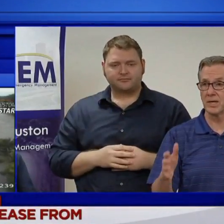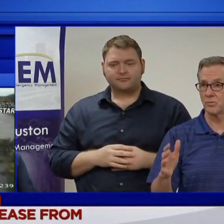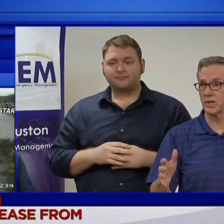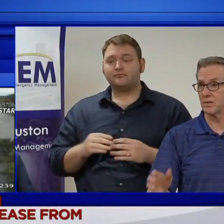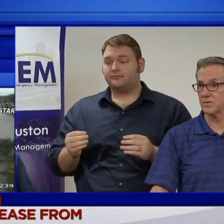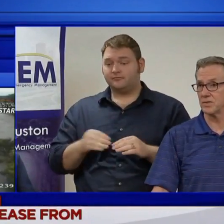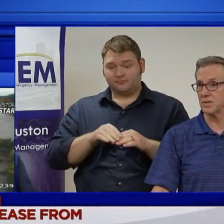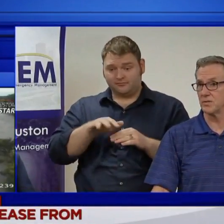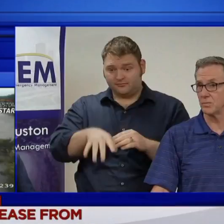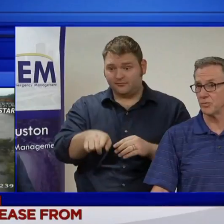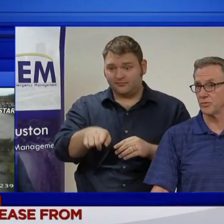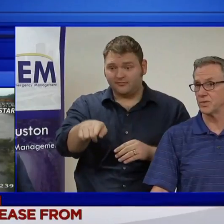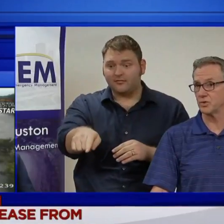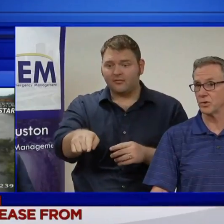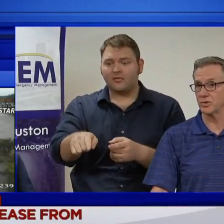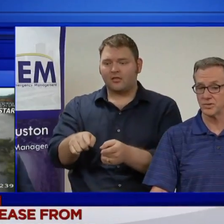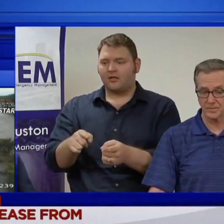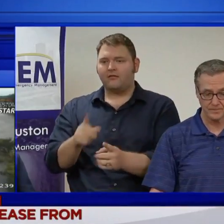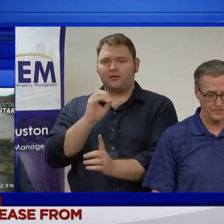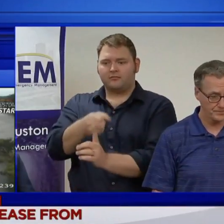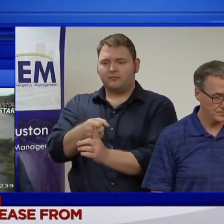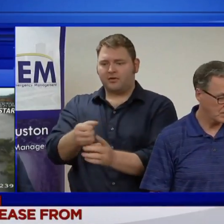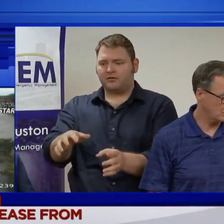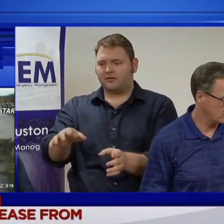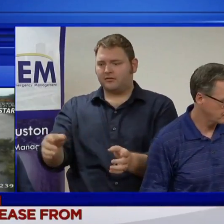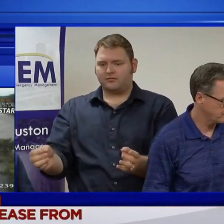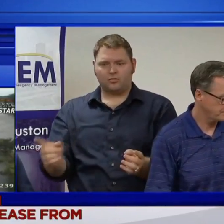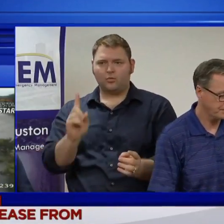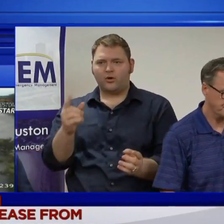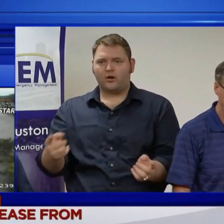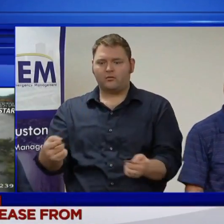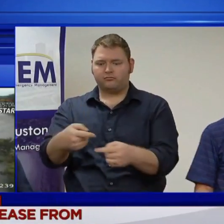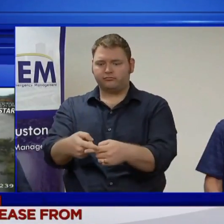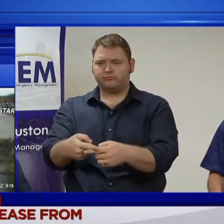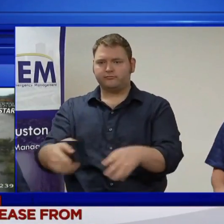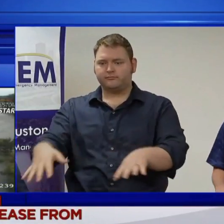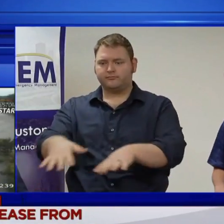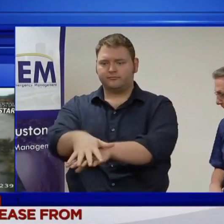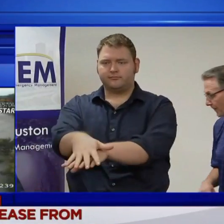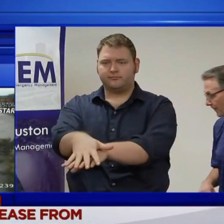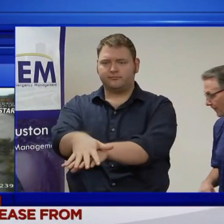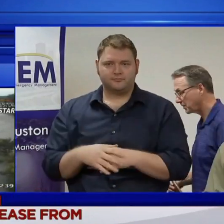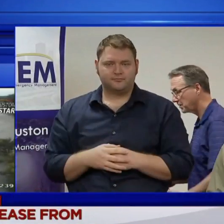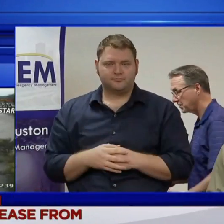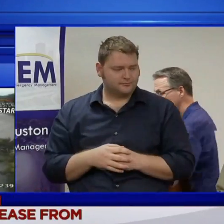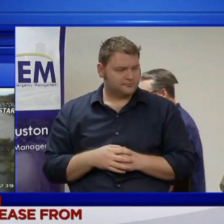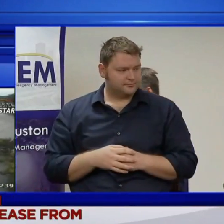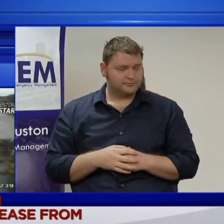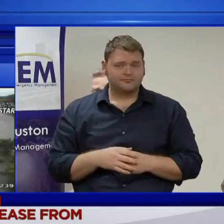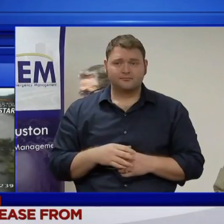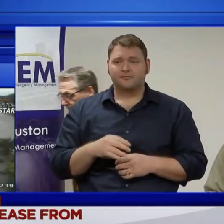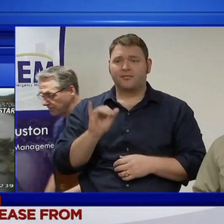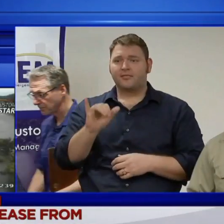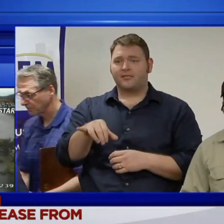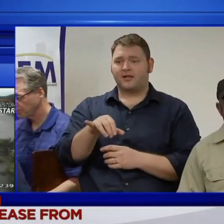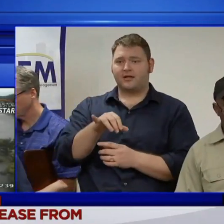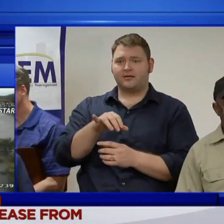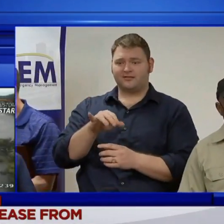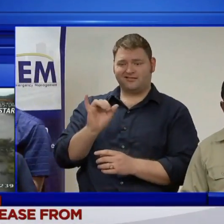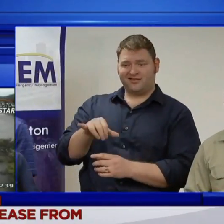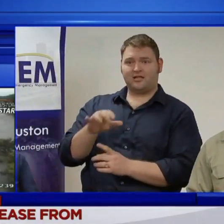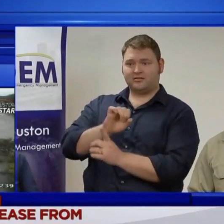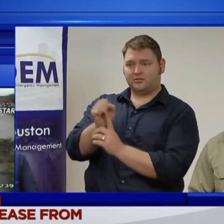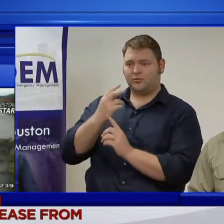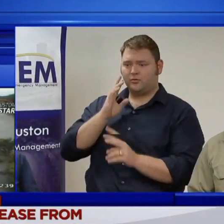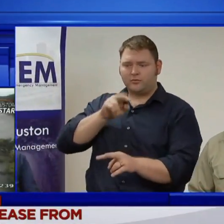immediate impact right in the vicinity of the both discharges. Thank you, Mayor. Okay, so this is a situation that we'll be closely